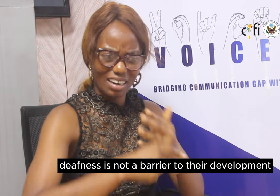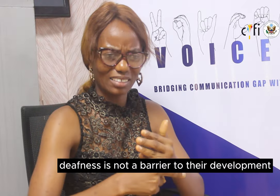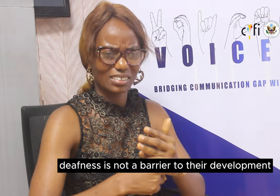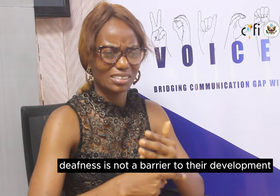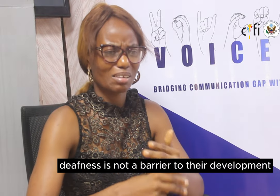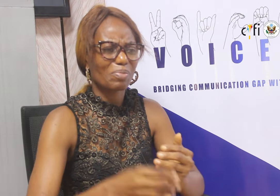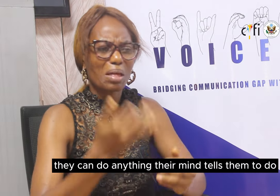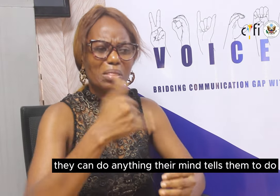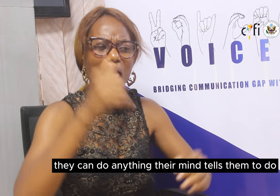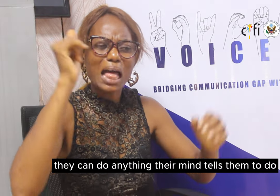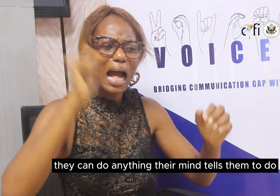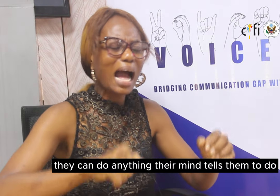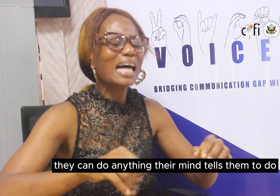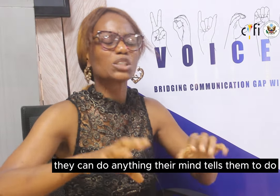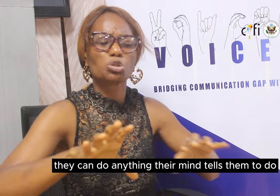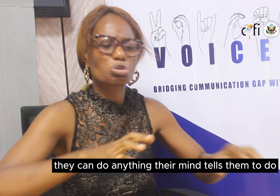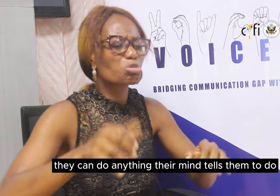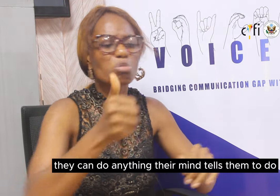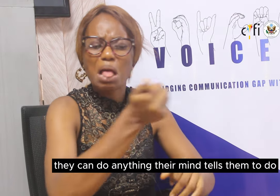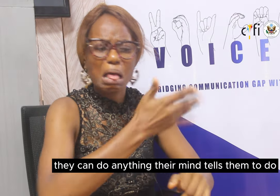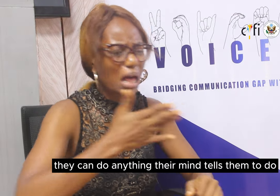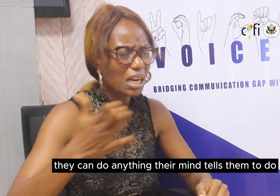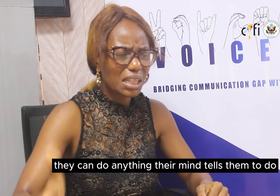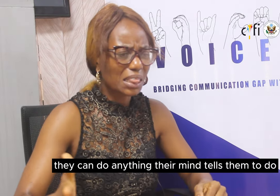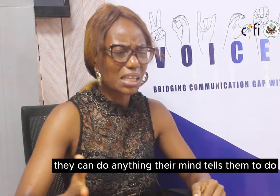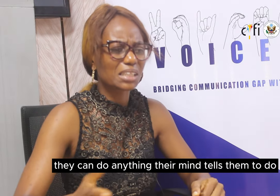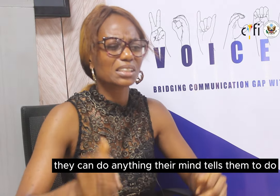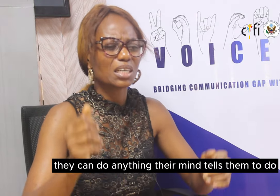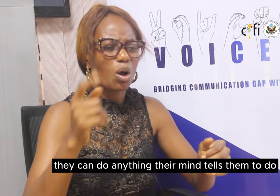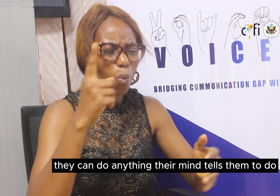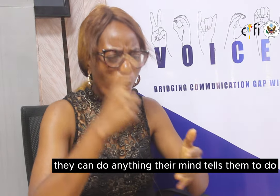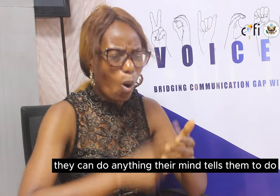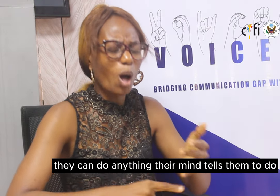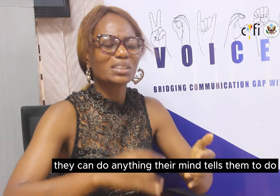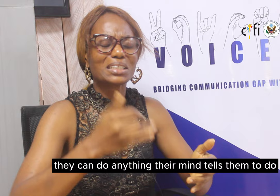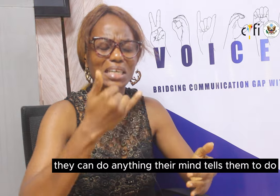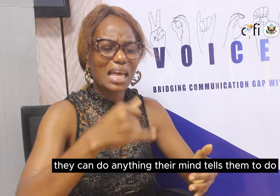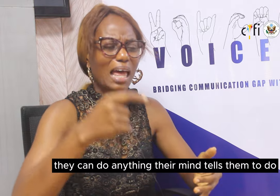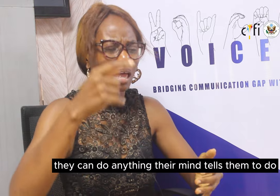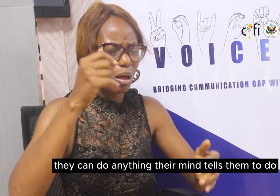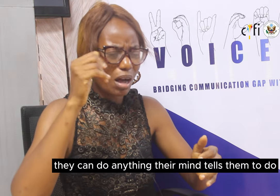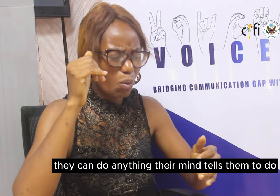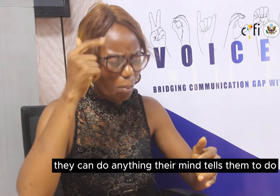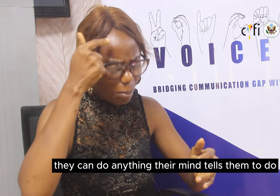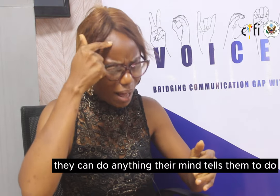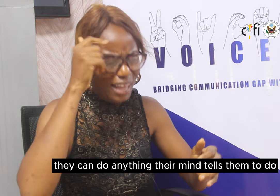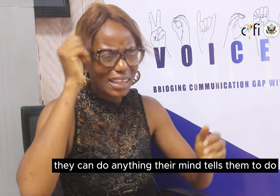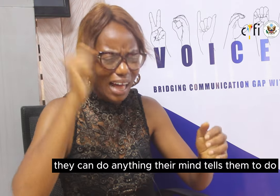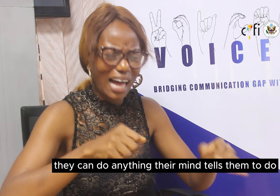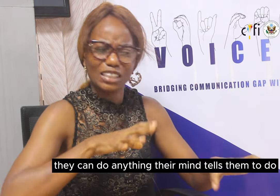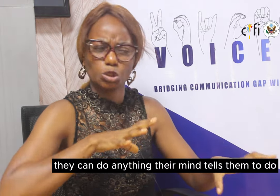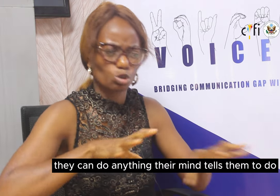lady. They can't see anything but the man can't see.